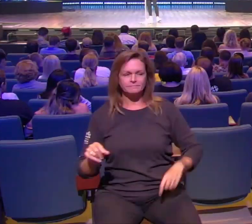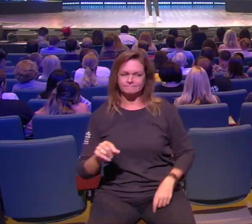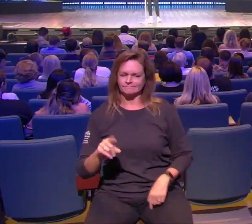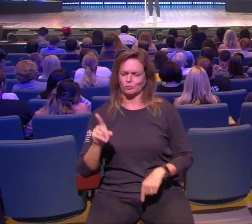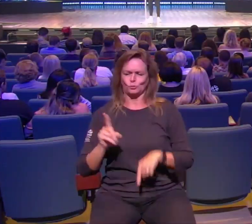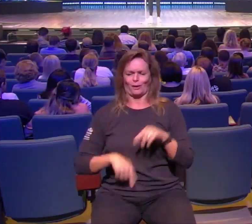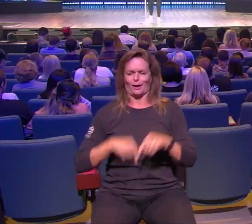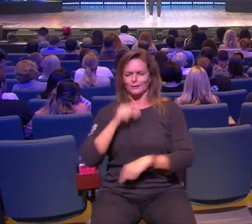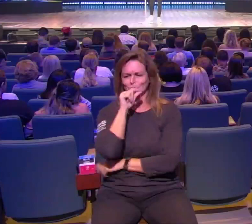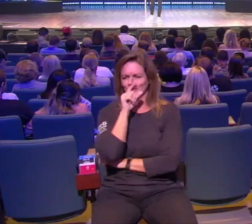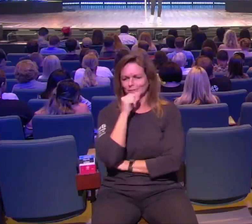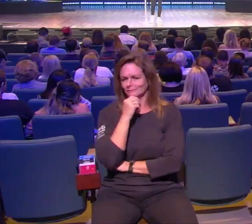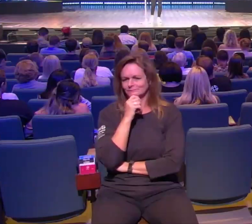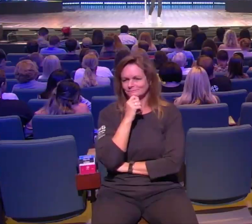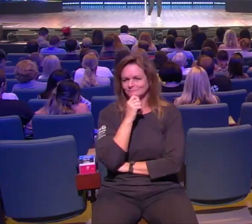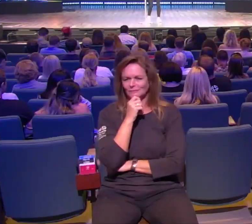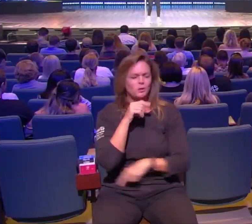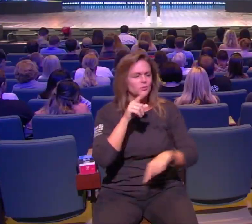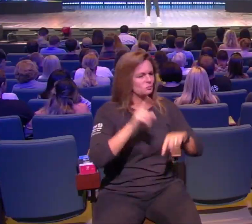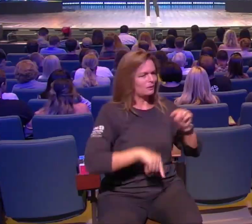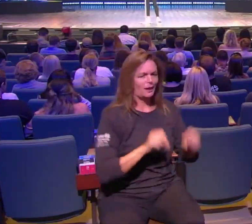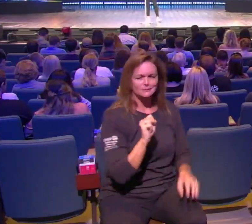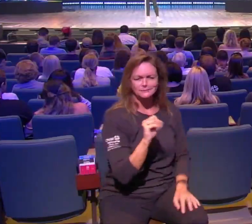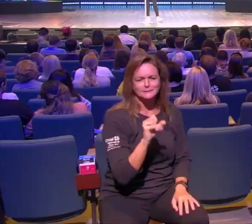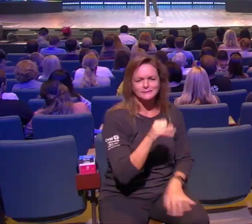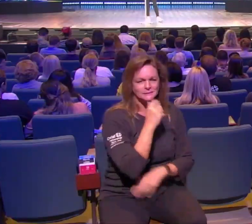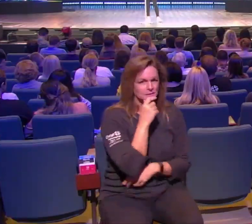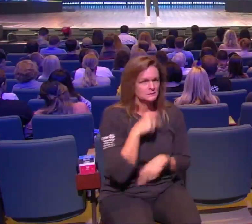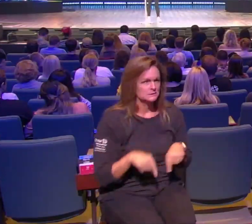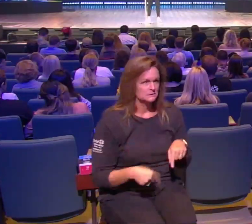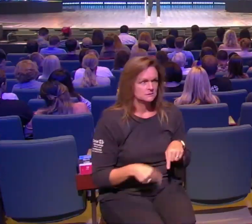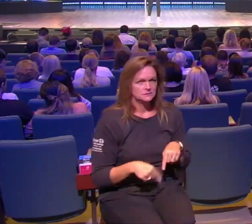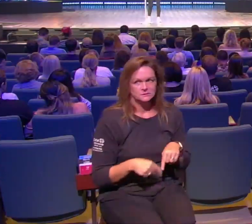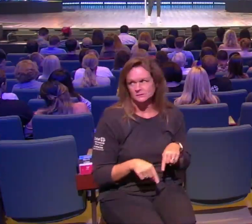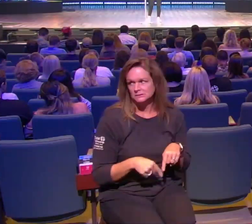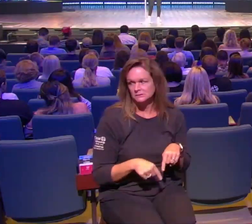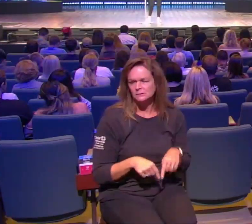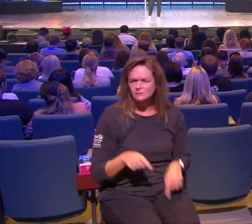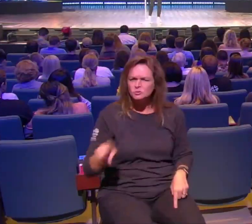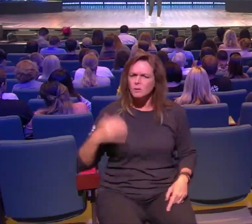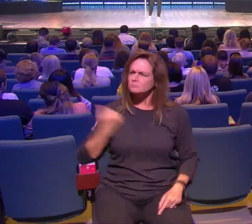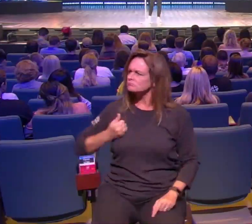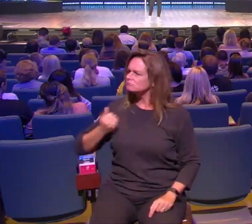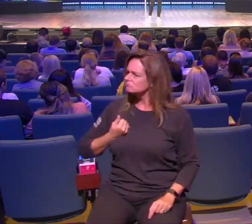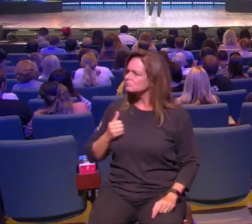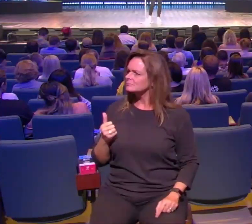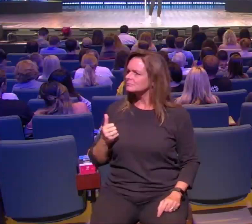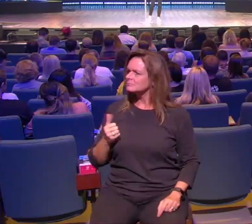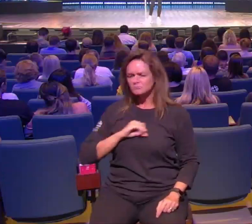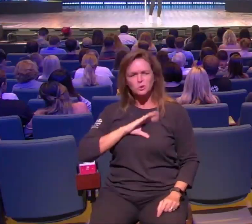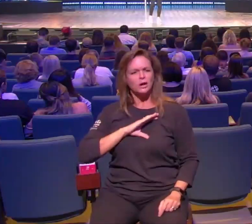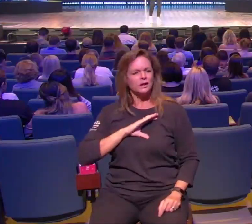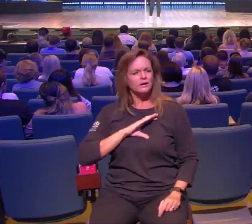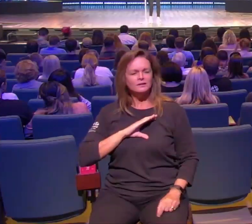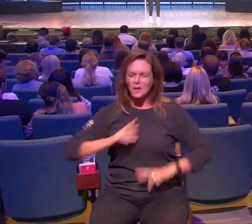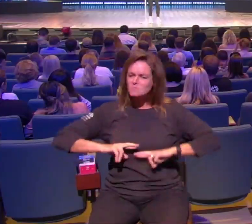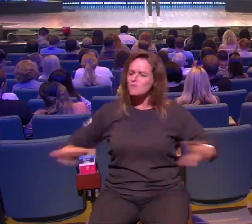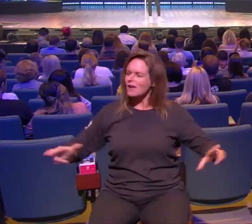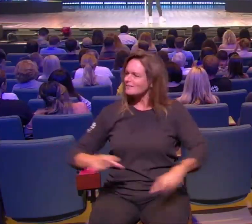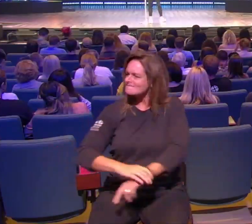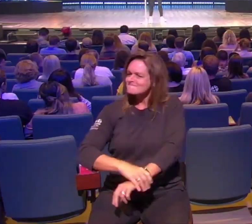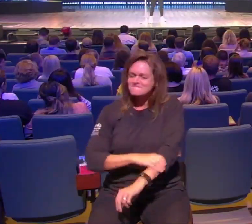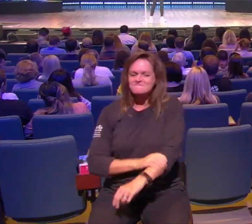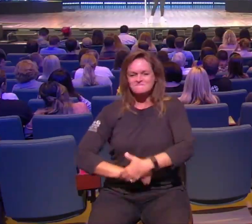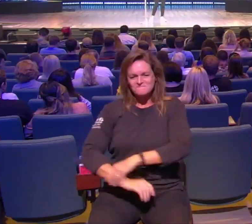that today, if we would raise our hands and say, God, count me in. See, God, I